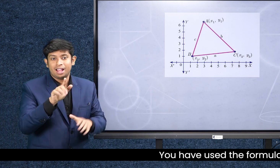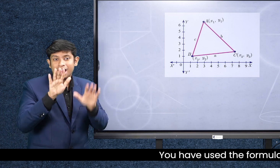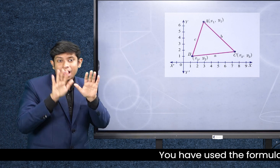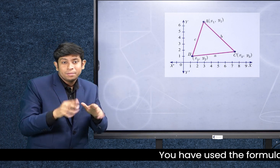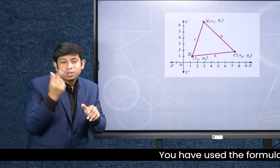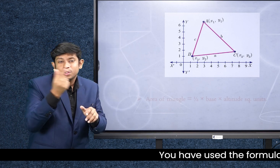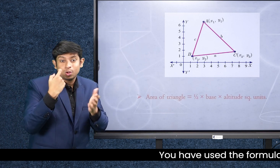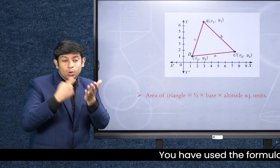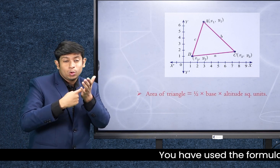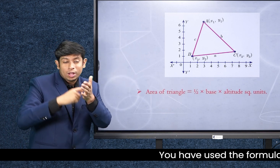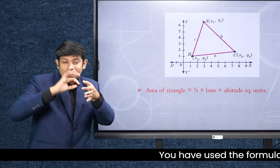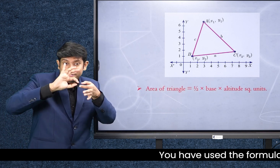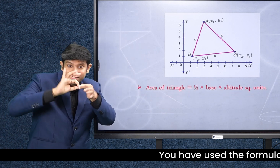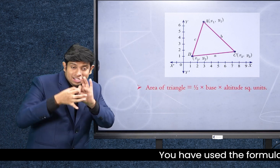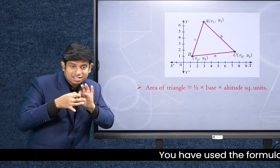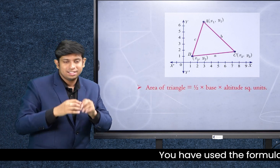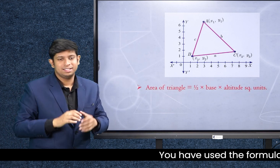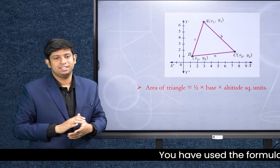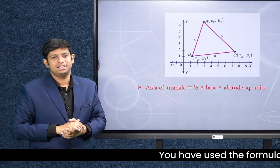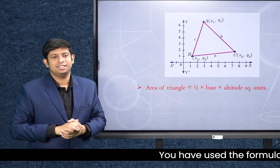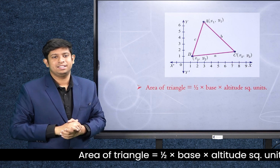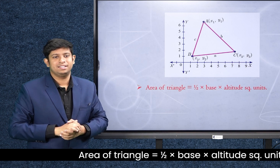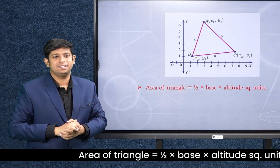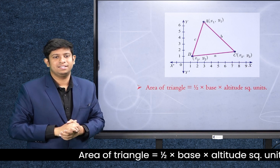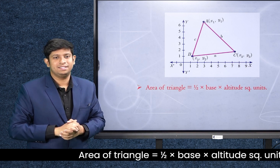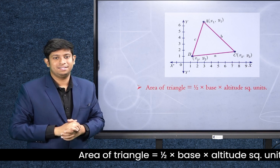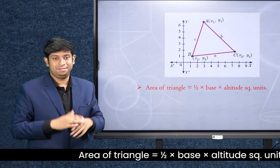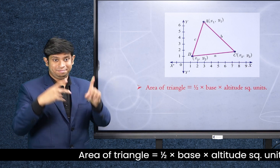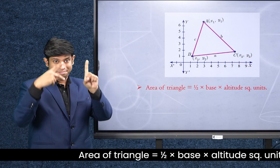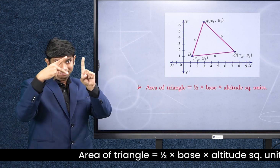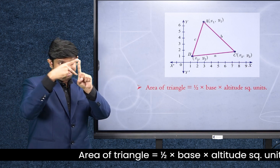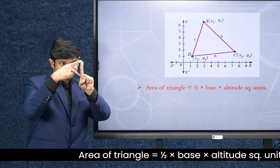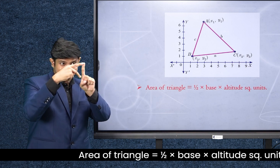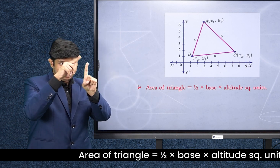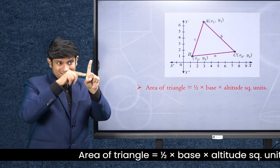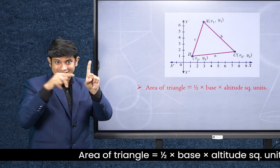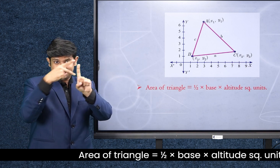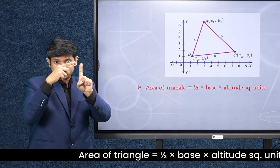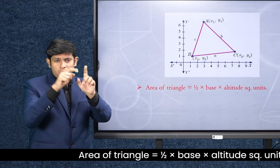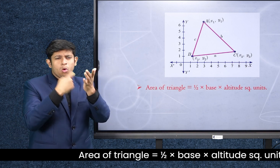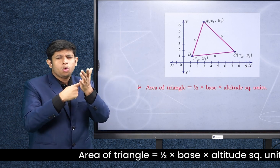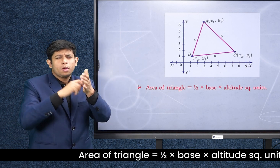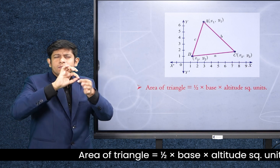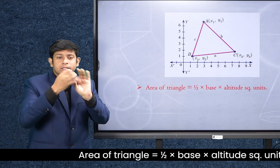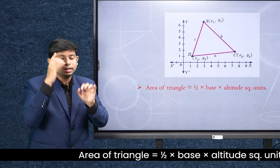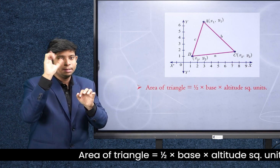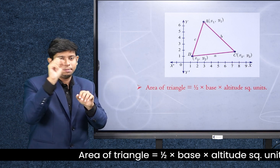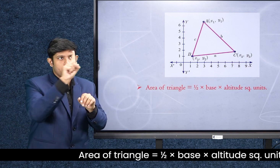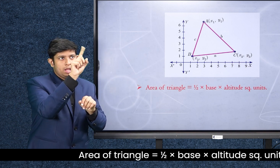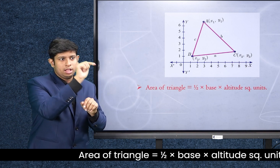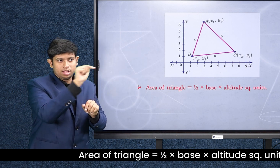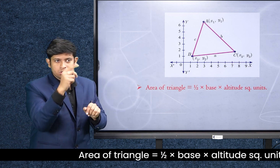You have used the formula area of triangle is equal to half into base into altitude square